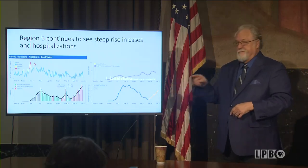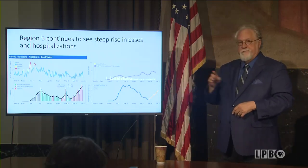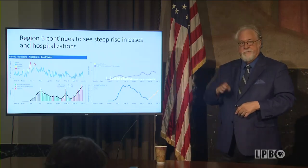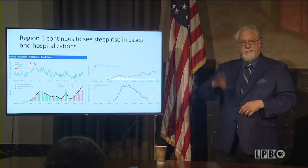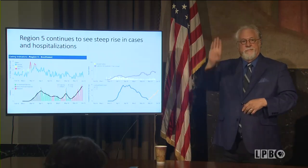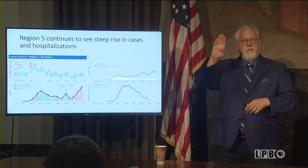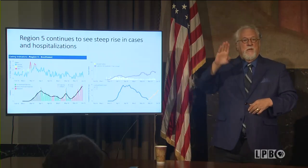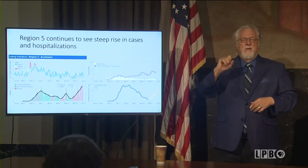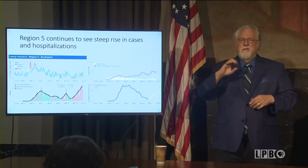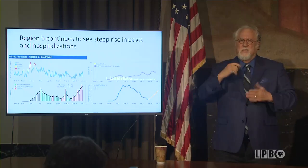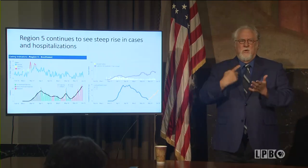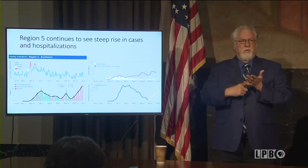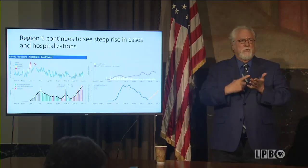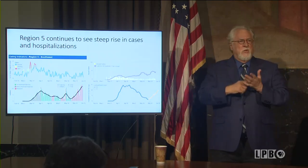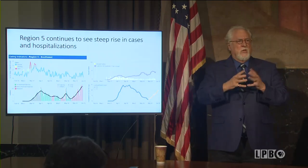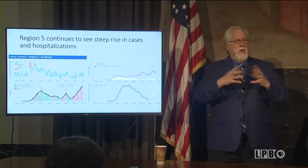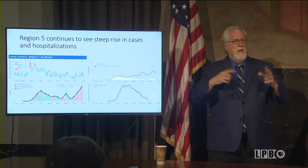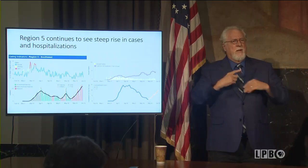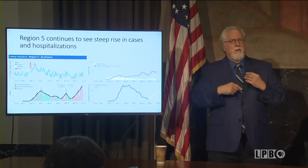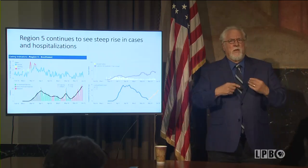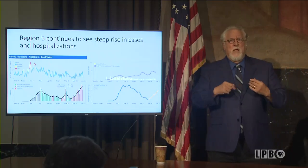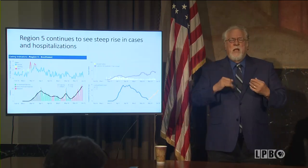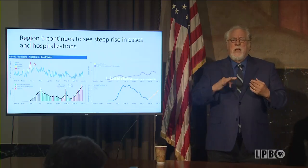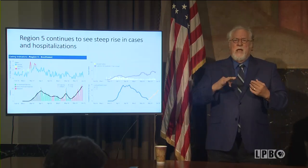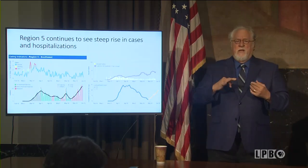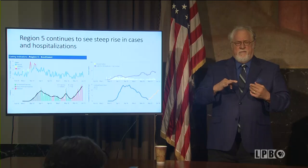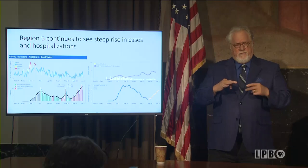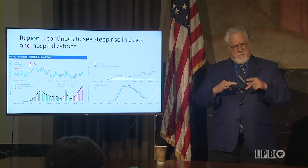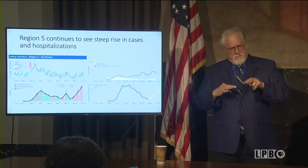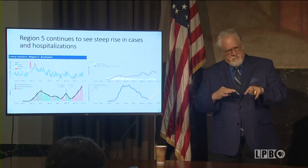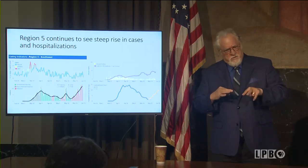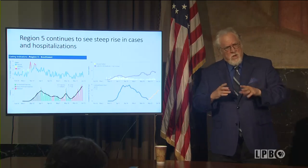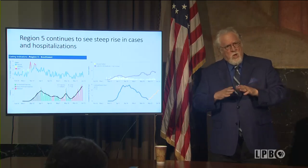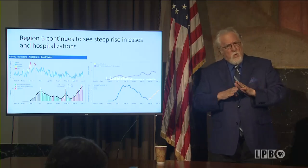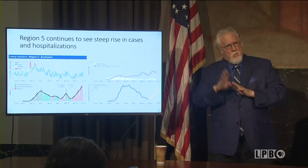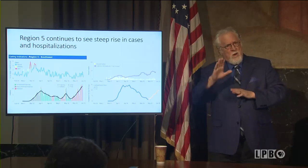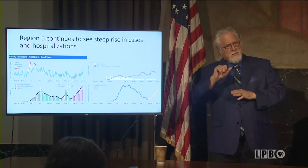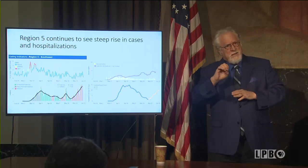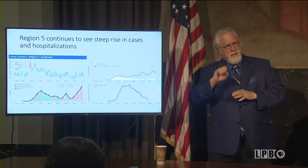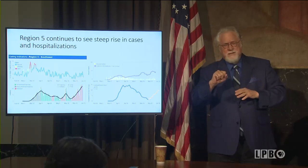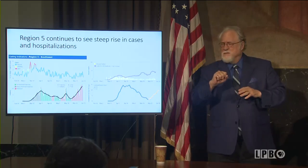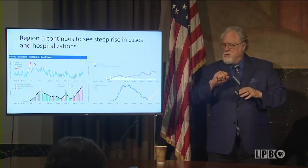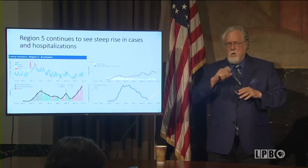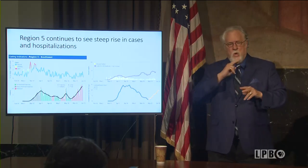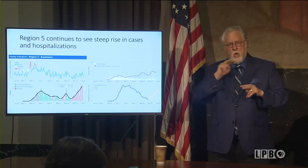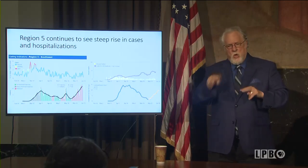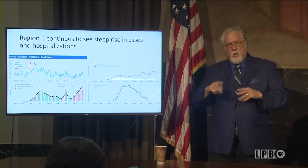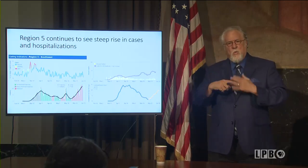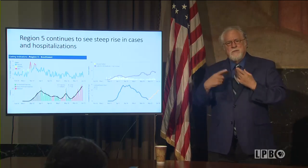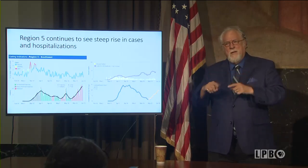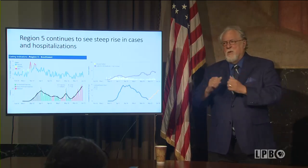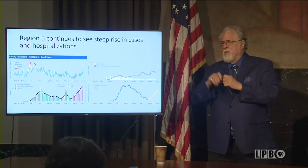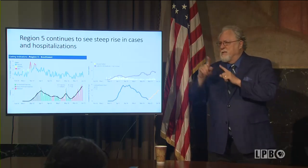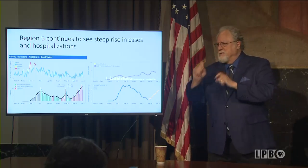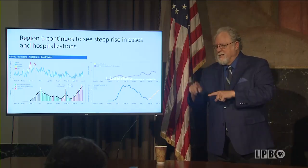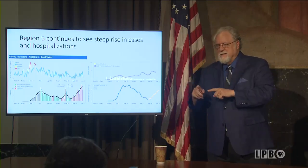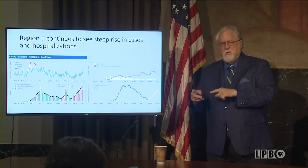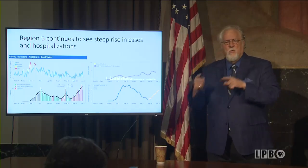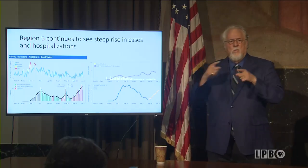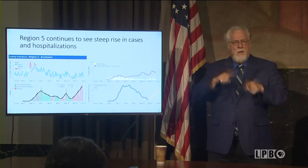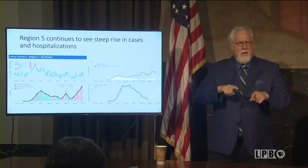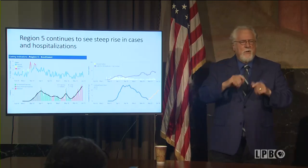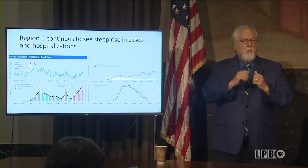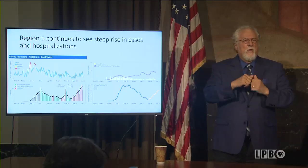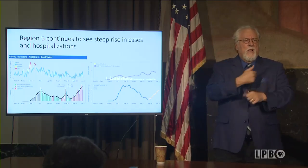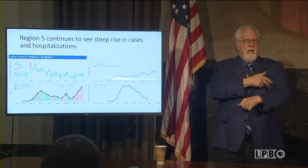So we've talked a lot about what if we just see a rise in cases? Is that enough for us to be concerned? And we said, no, we need to look at what's going on with tests, and we need to look at what's going on